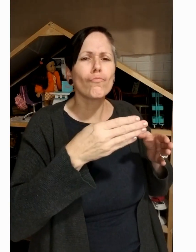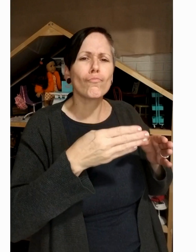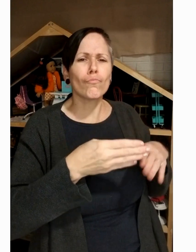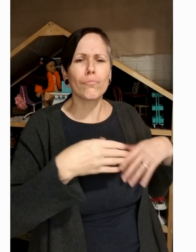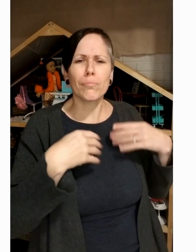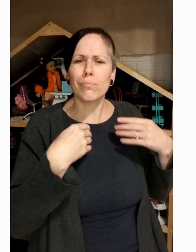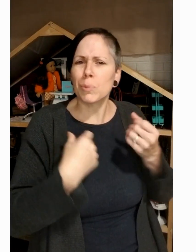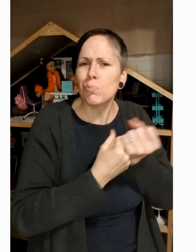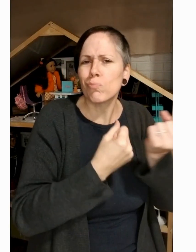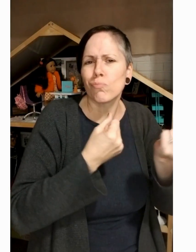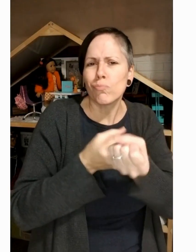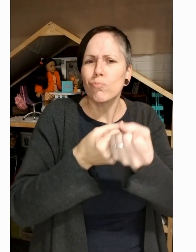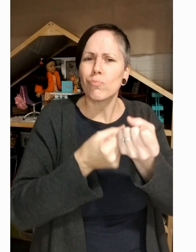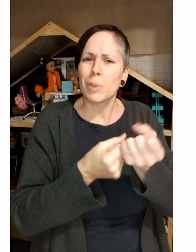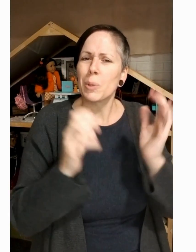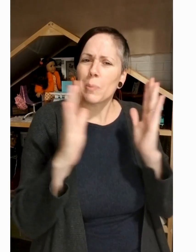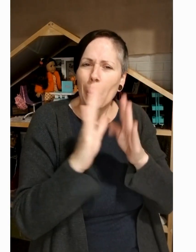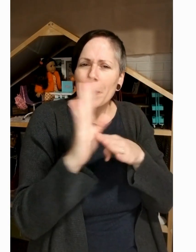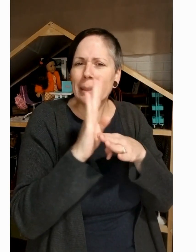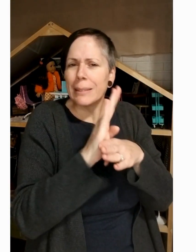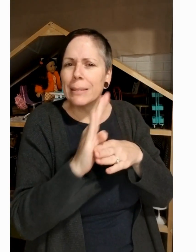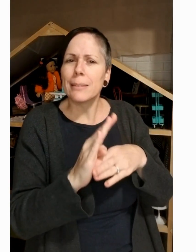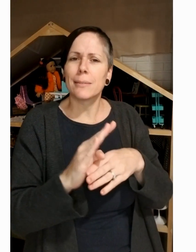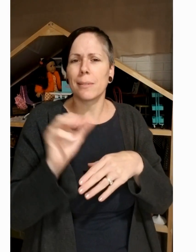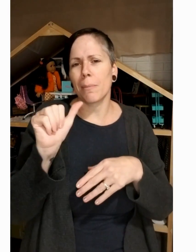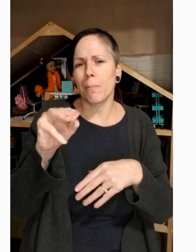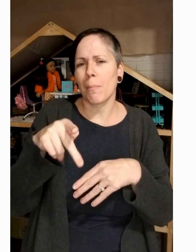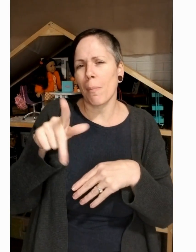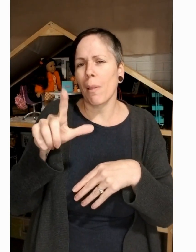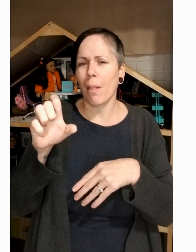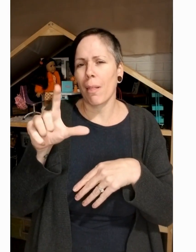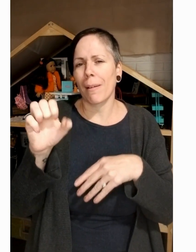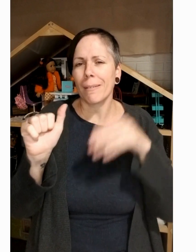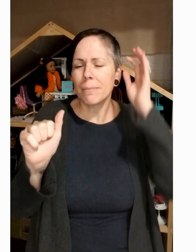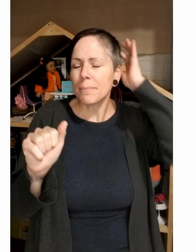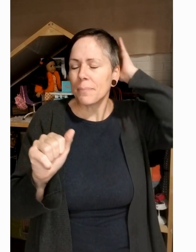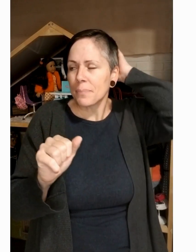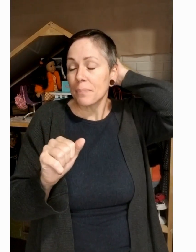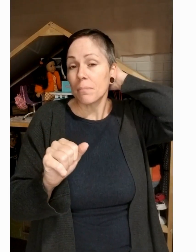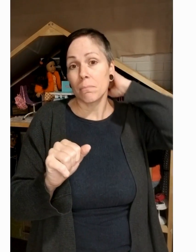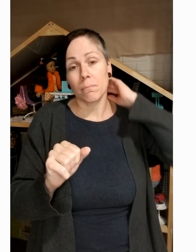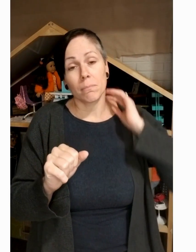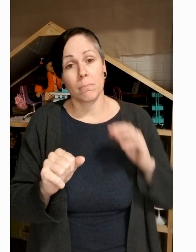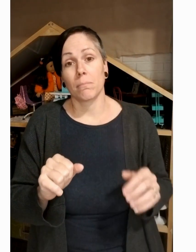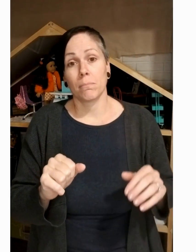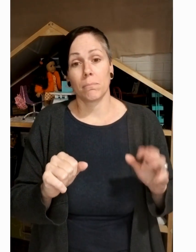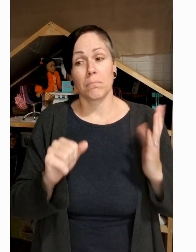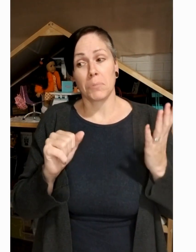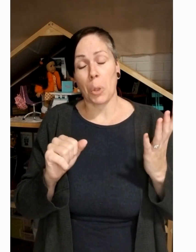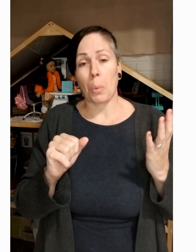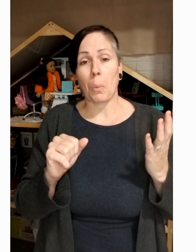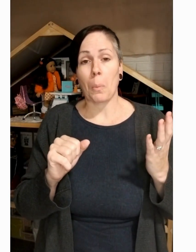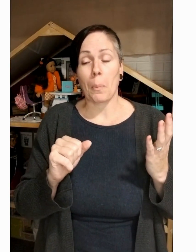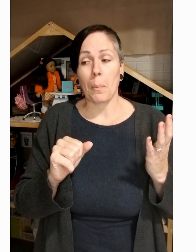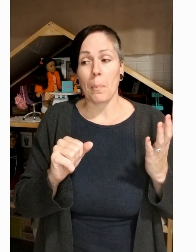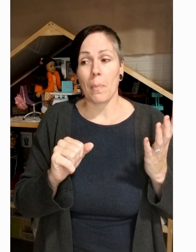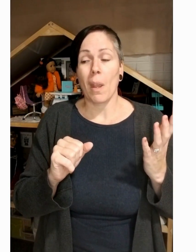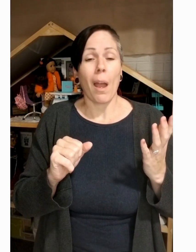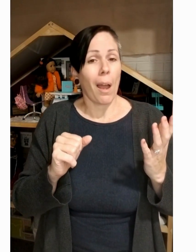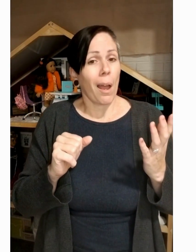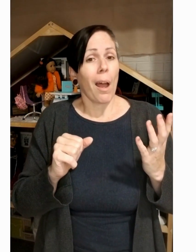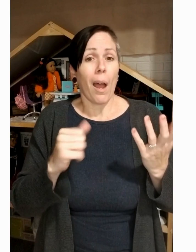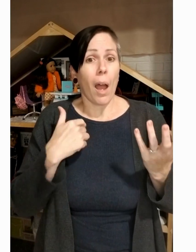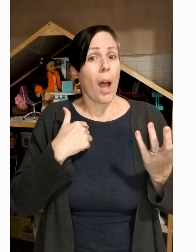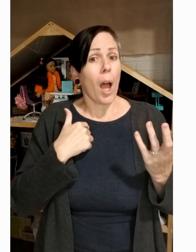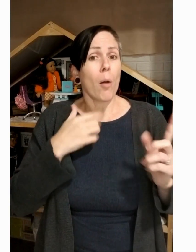So yeah, I got some really great outfits from Maple Lee. And as far as Etsy goes, I went to some of my usual